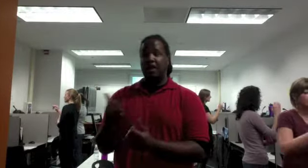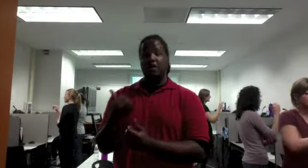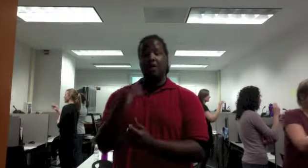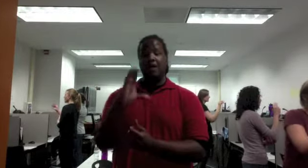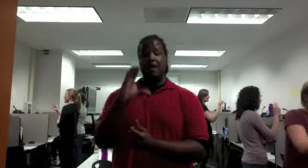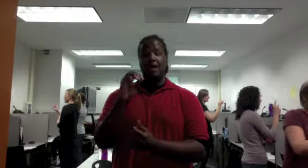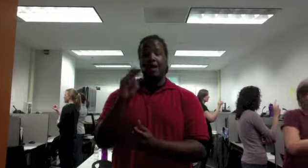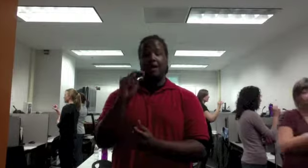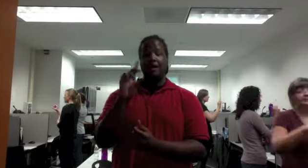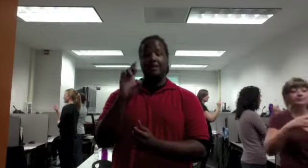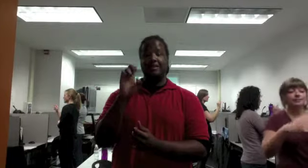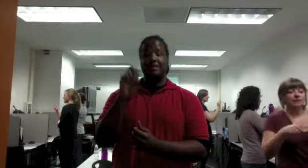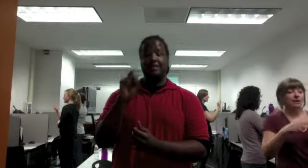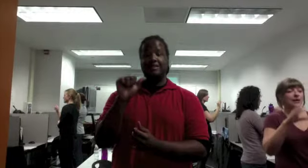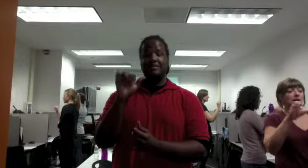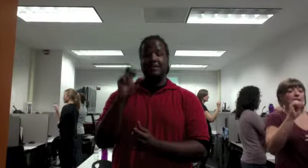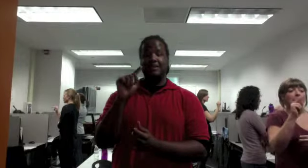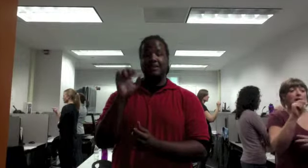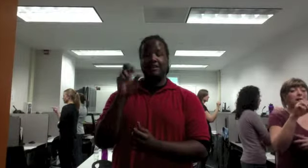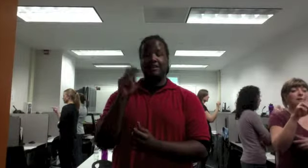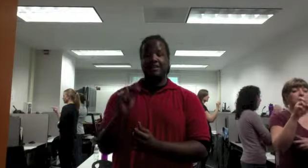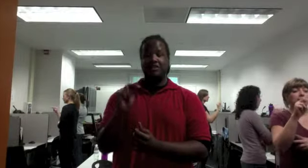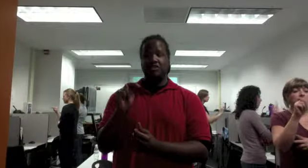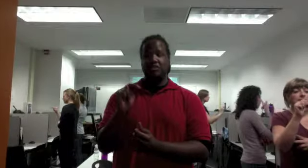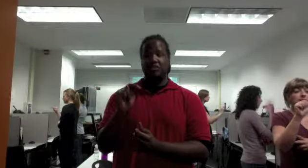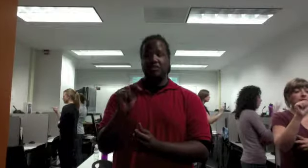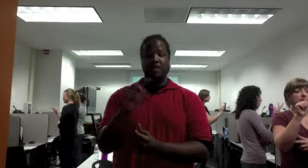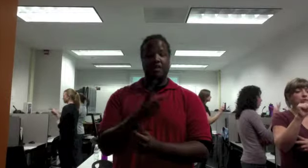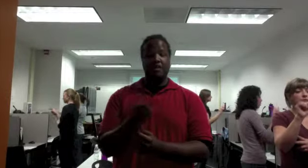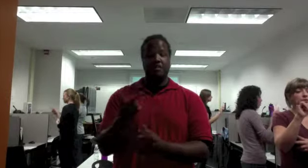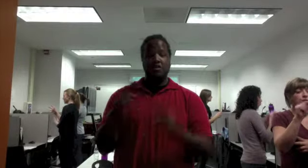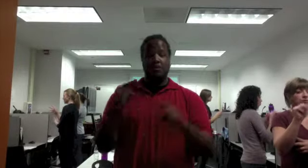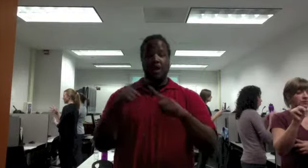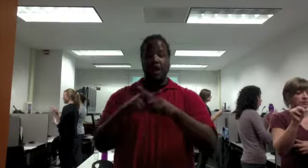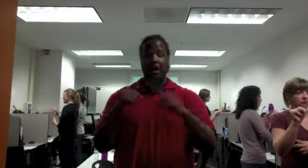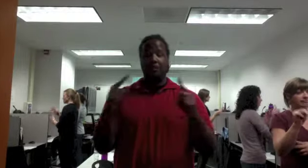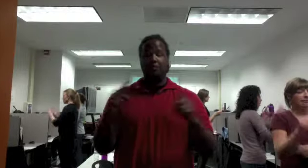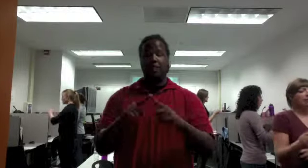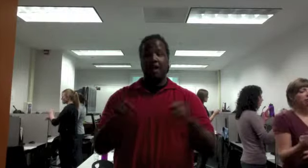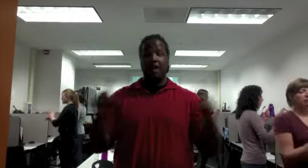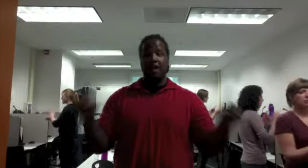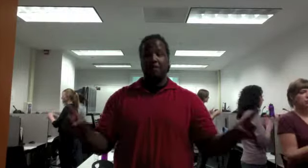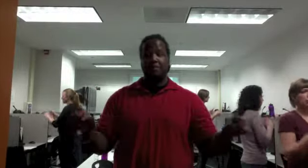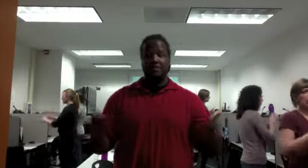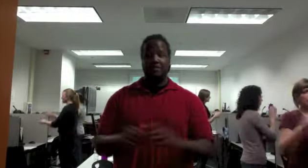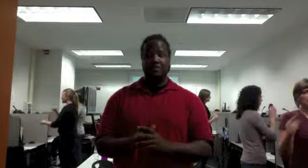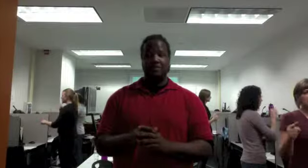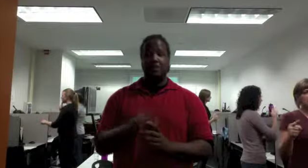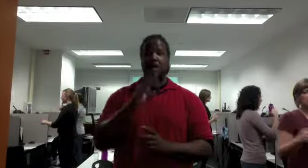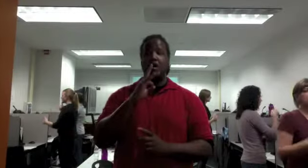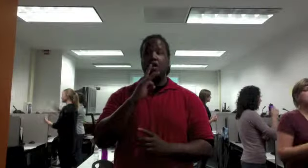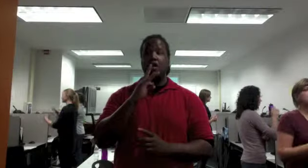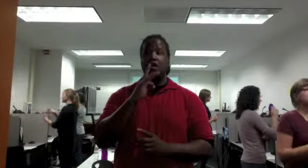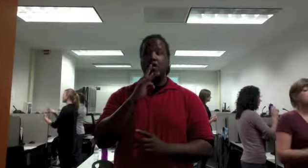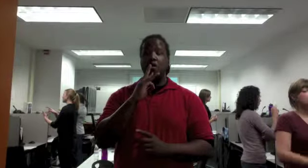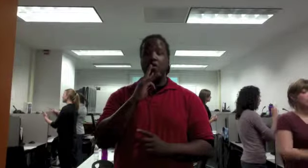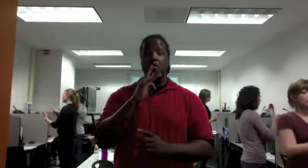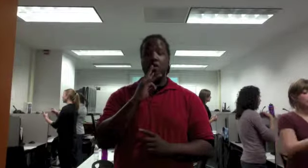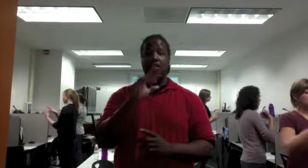condensation. Basically, you can say that these two are opposites. You take evaporation, you take water in the liquid form,